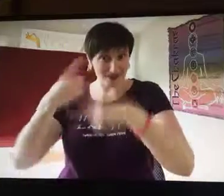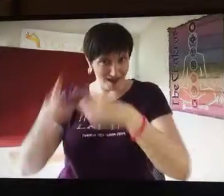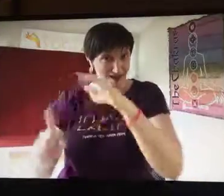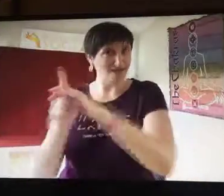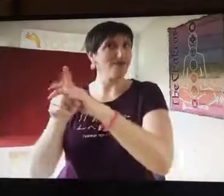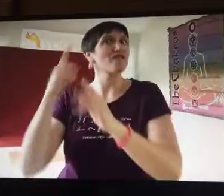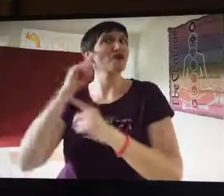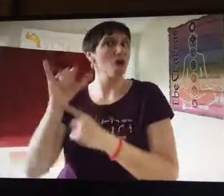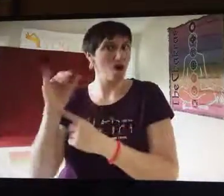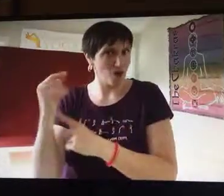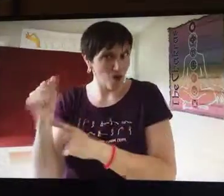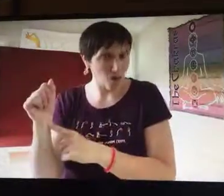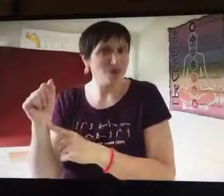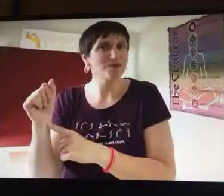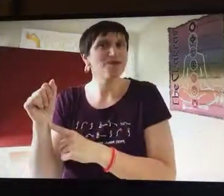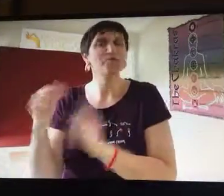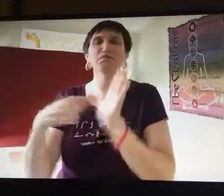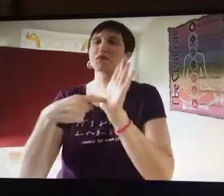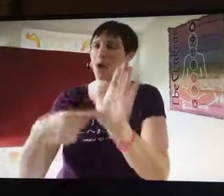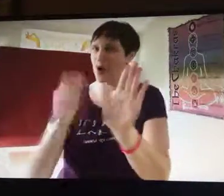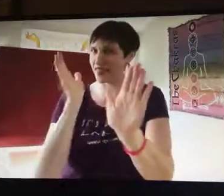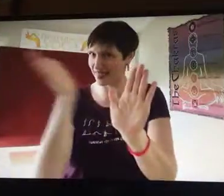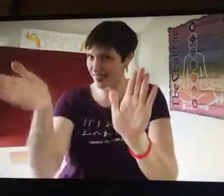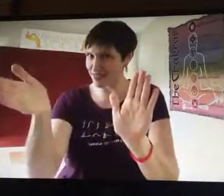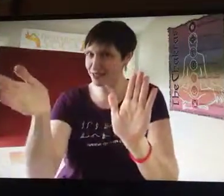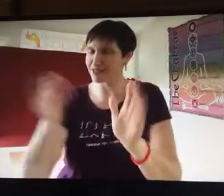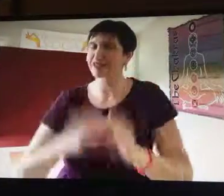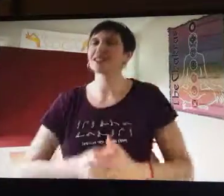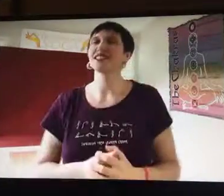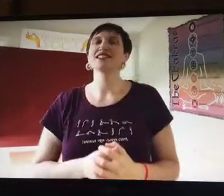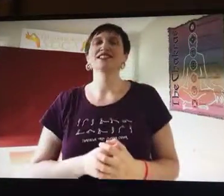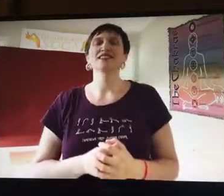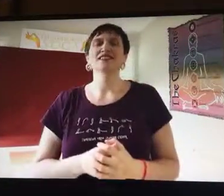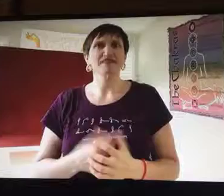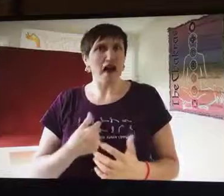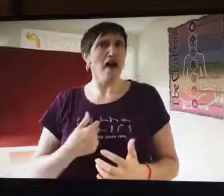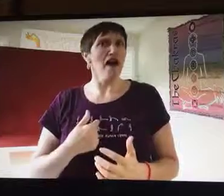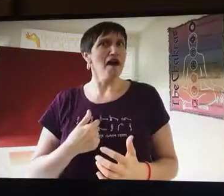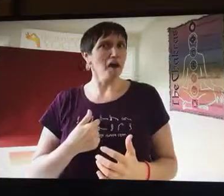And suddenly this normal sign showed up for yoga. I'll show it later.